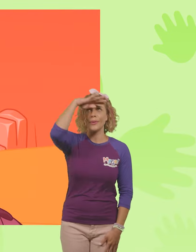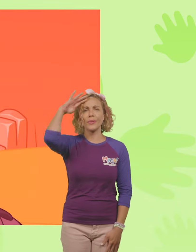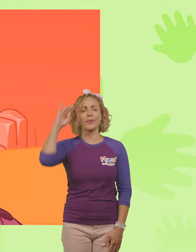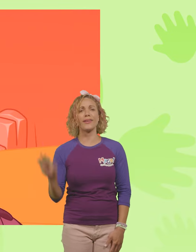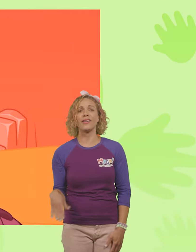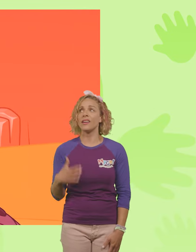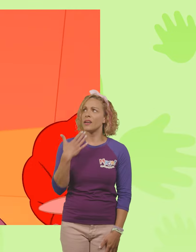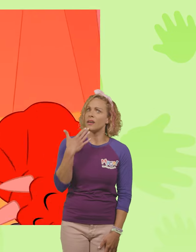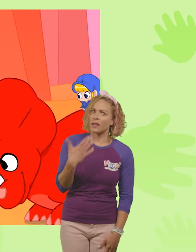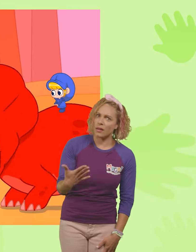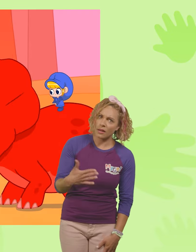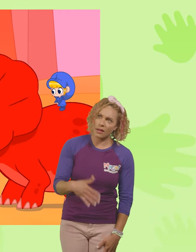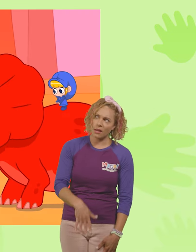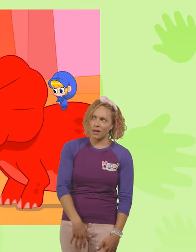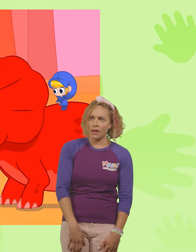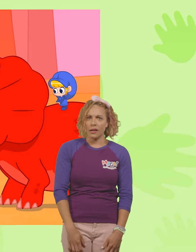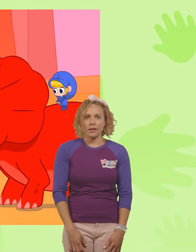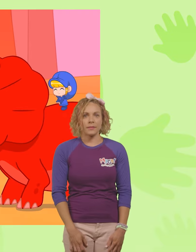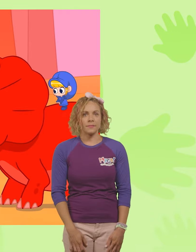Phew. Thank you.